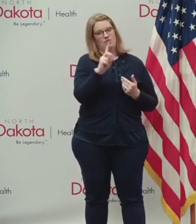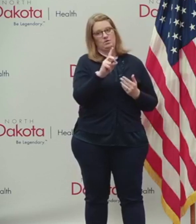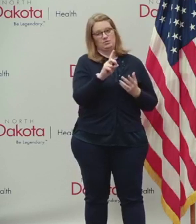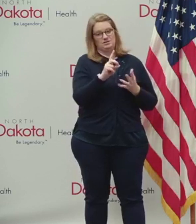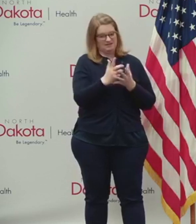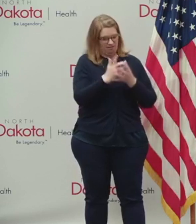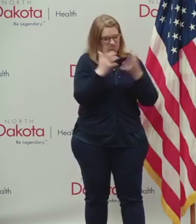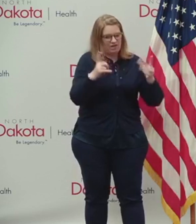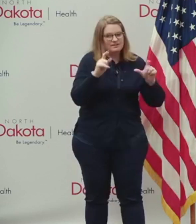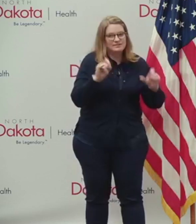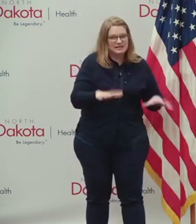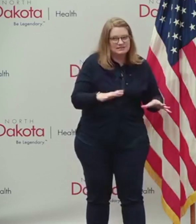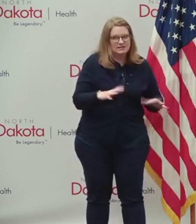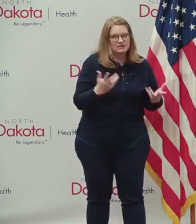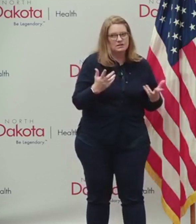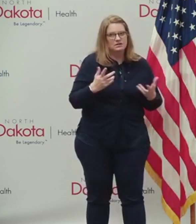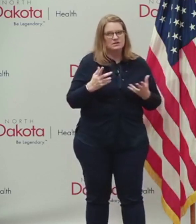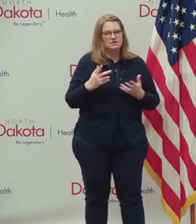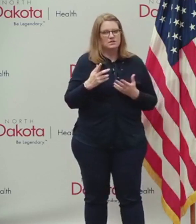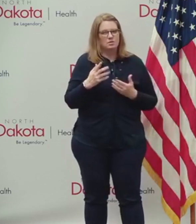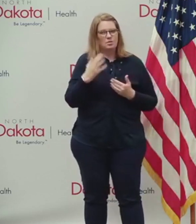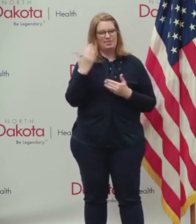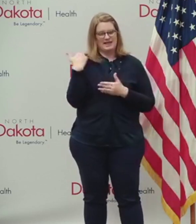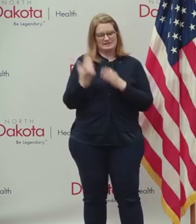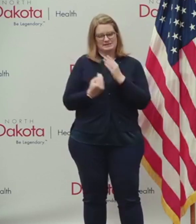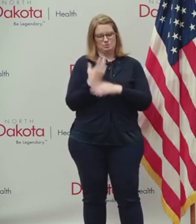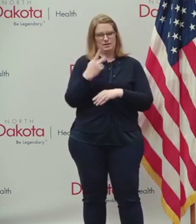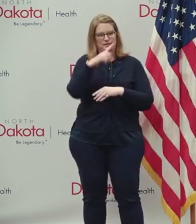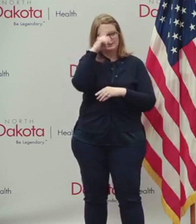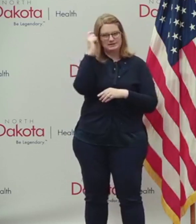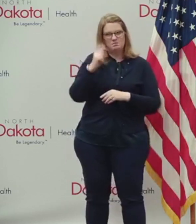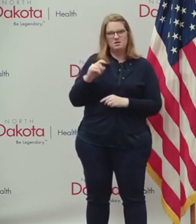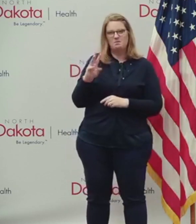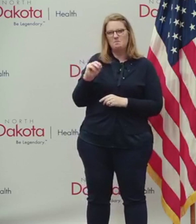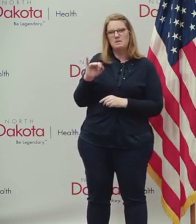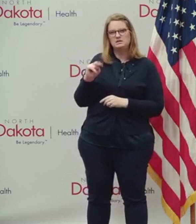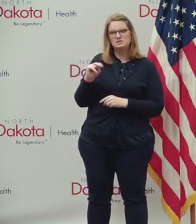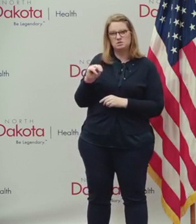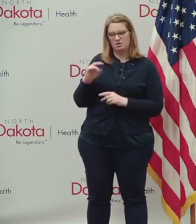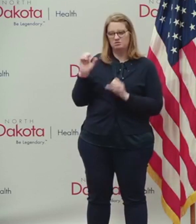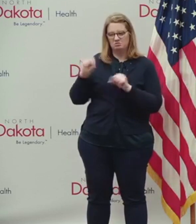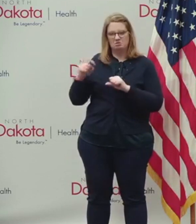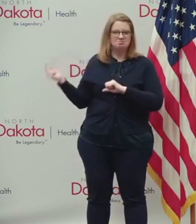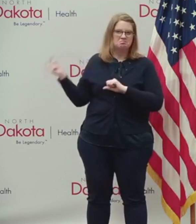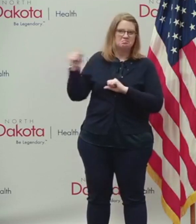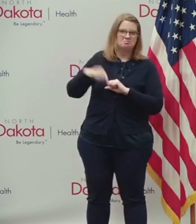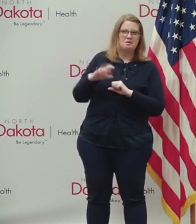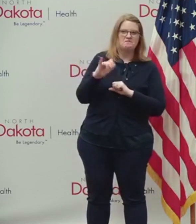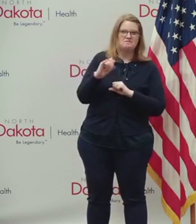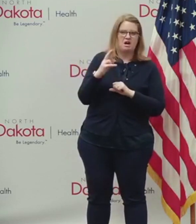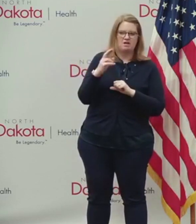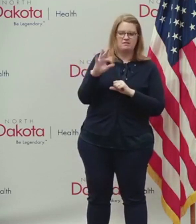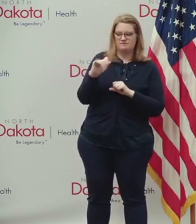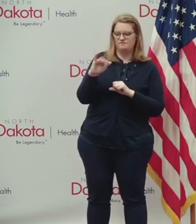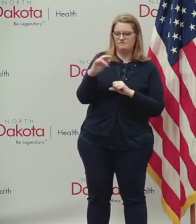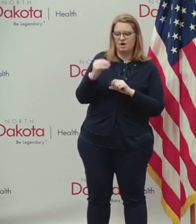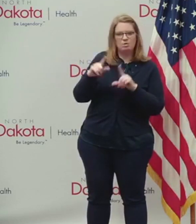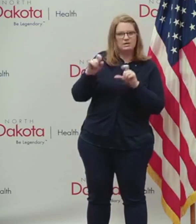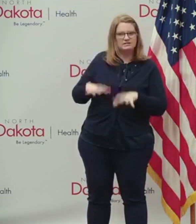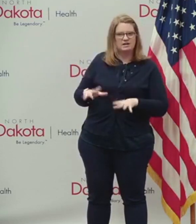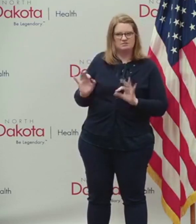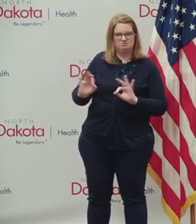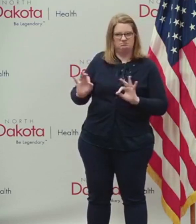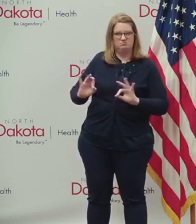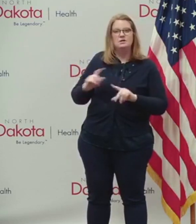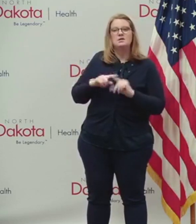testing for Minnesota's last spring and summer. They're opening this Moorhead testing site to North Dakotans through December 30th or until